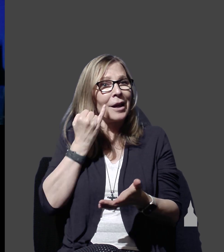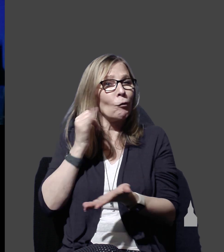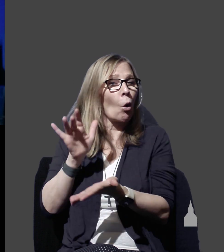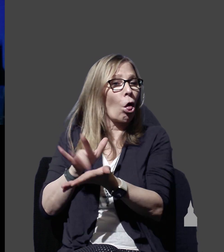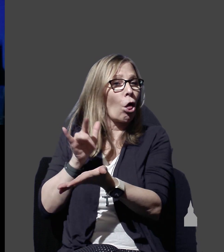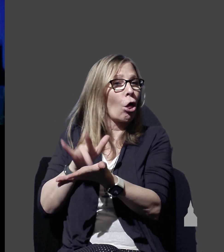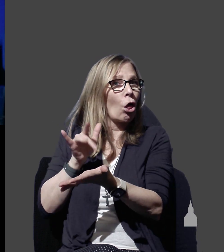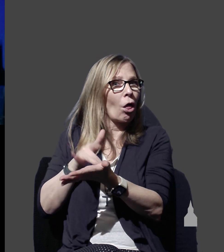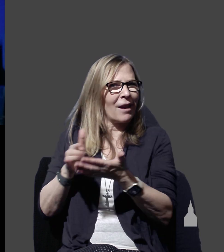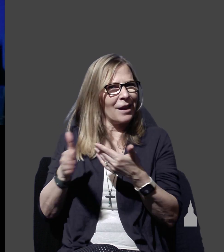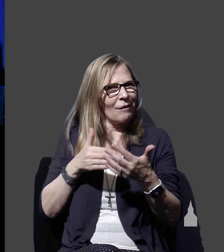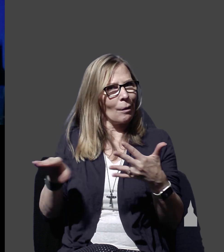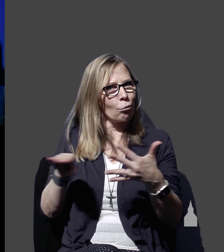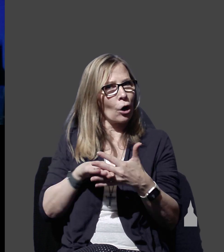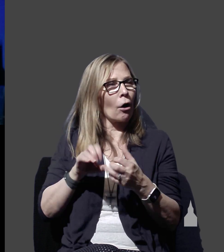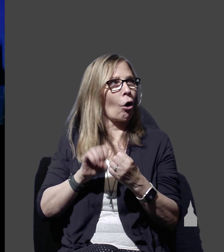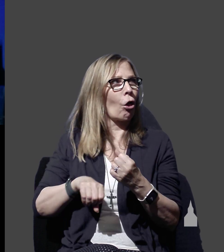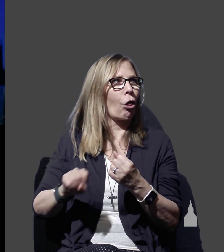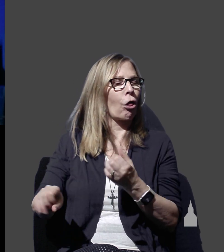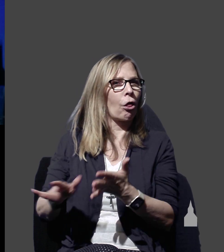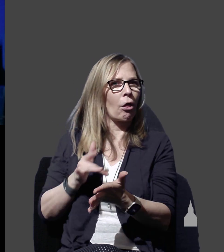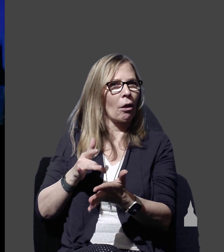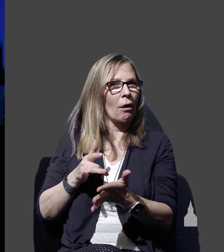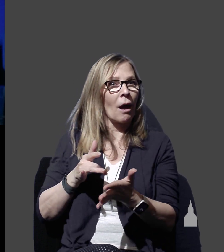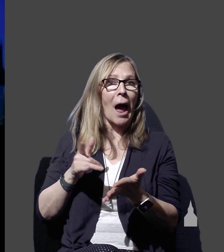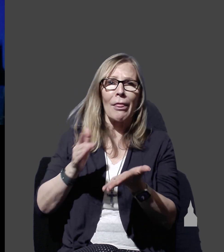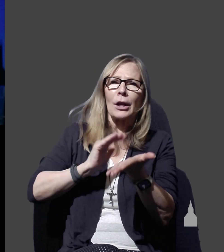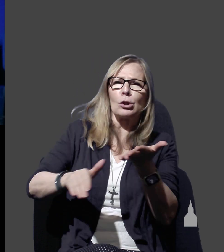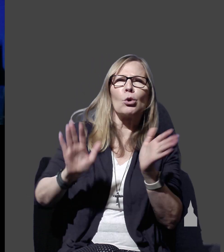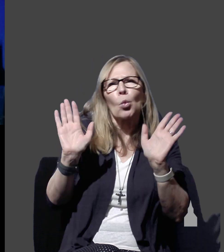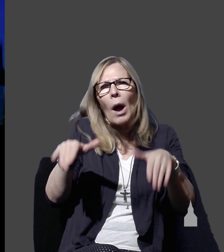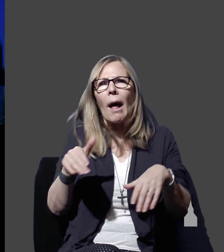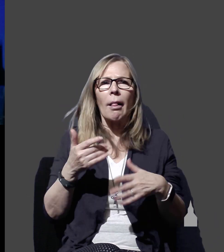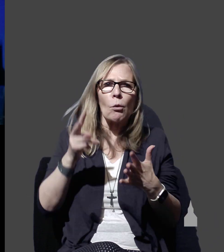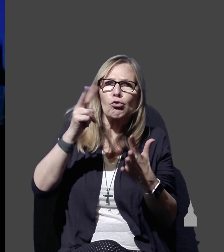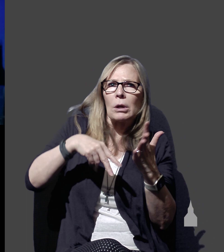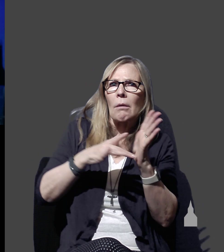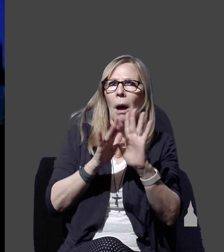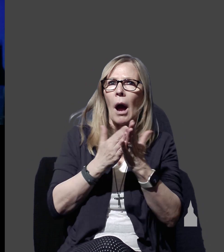even something like a break and justify it is wrong.